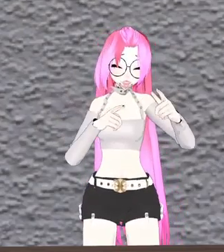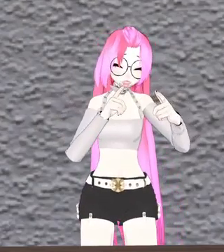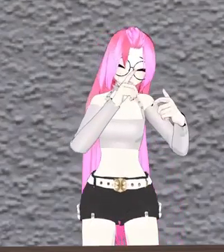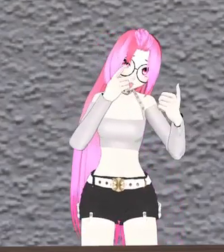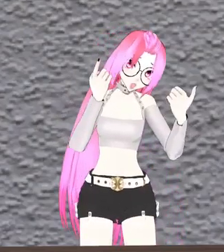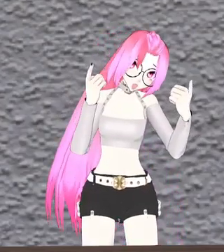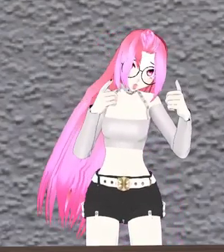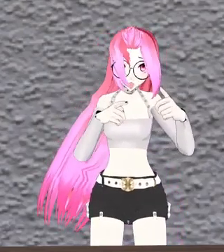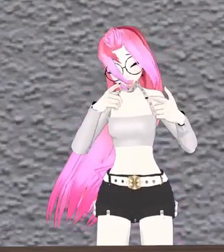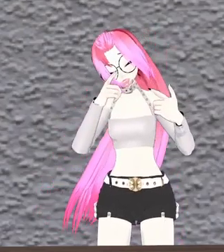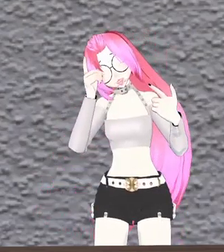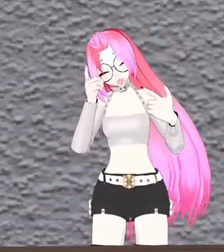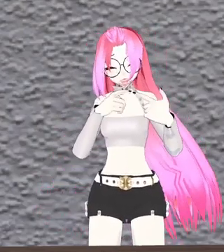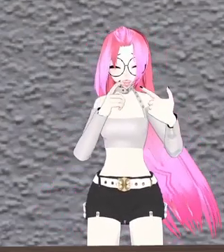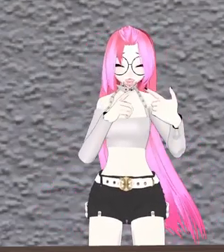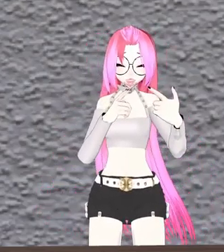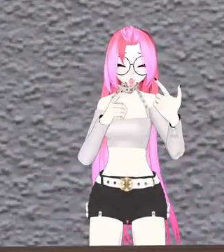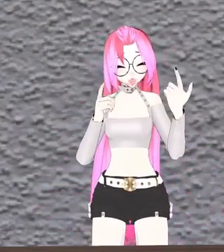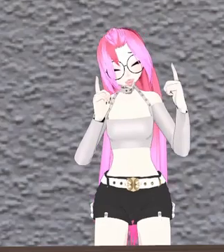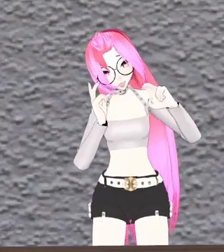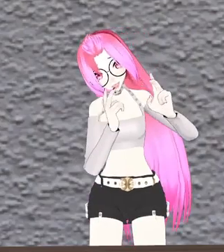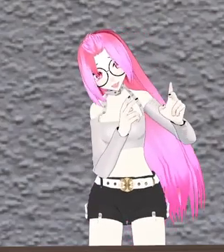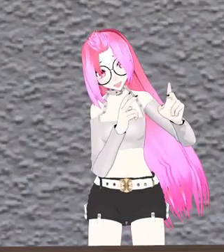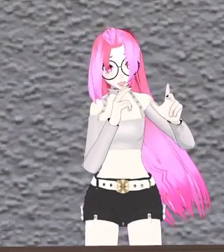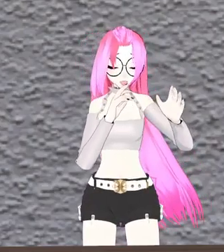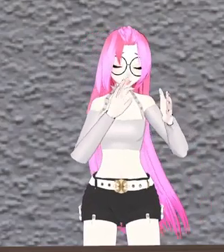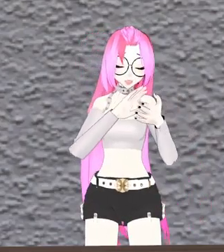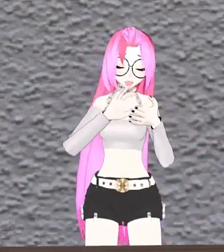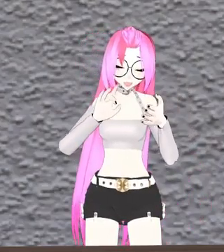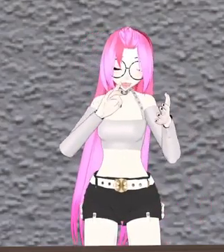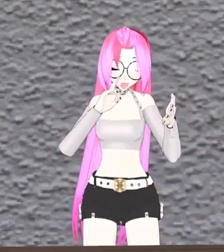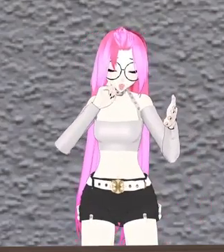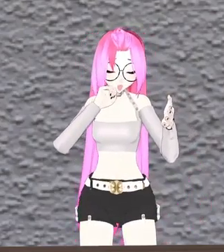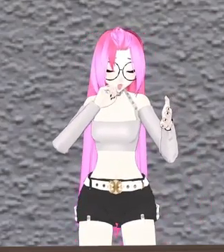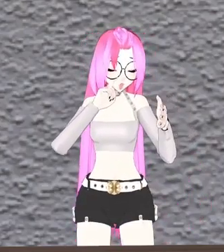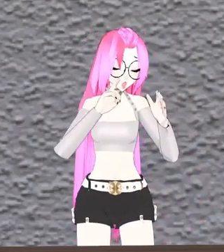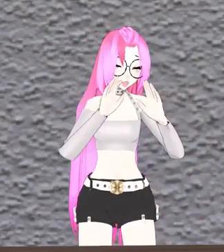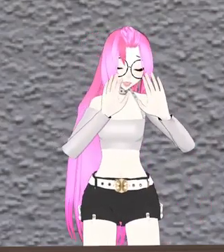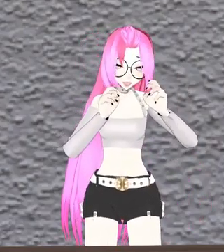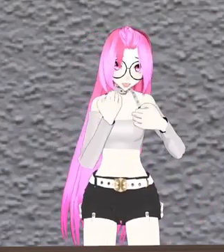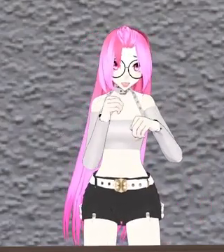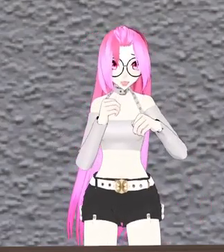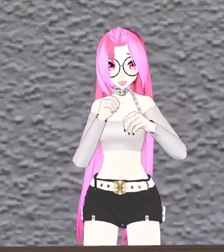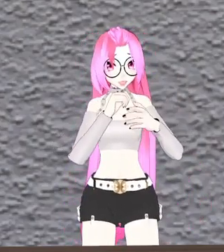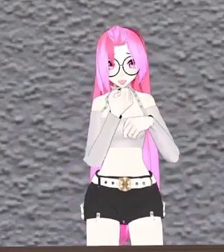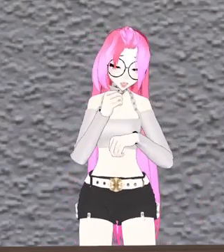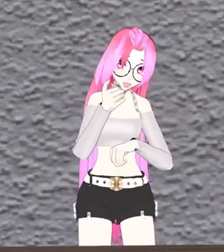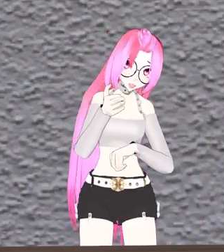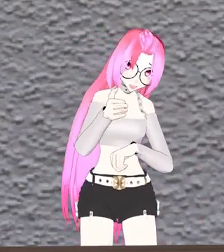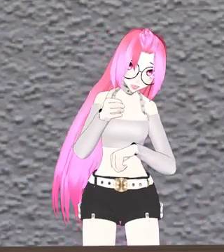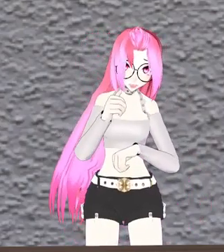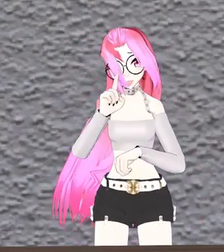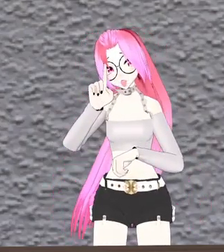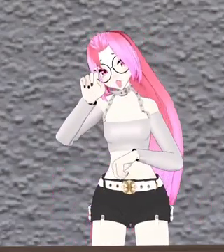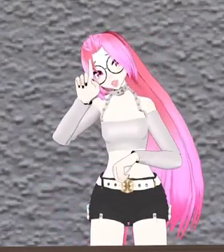and it's totally valid to want one. But number two, be respectful. Deaf and hard of hearing people are the only ones who can make it. So don't make one for yourself, and don't go